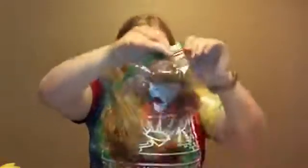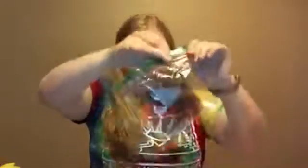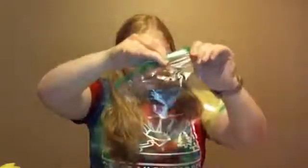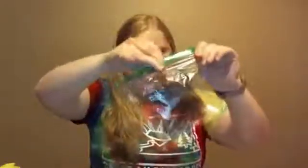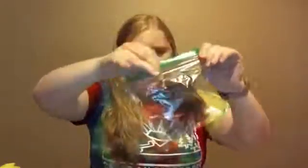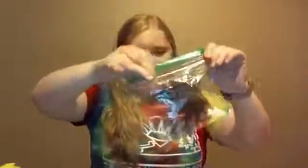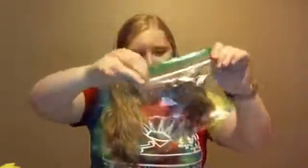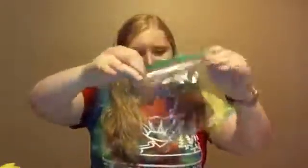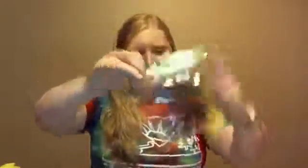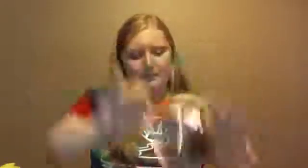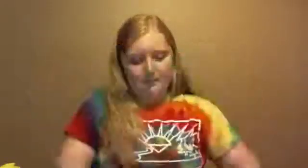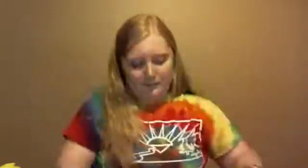Let's see.